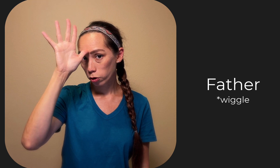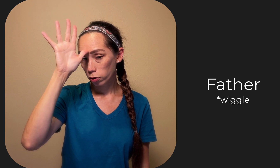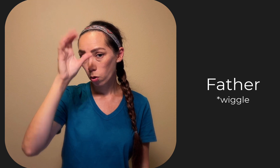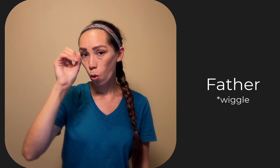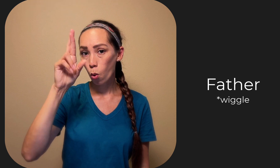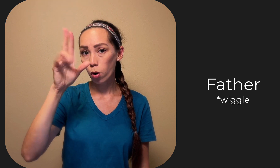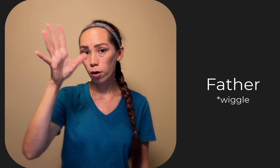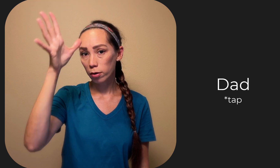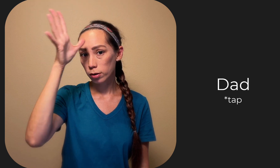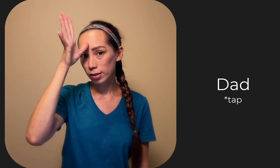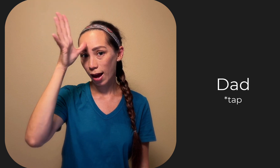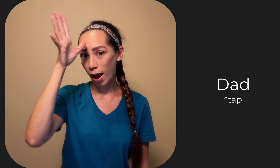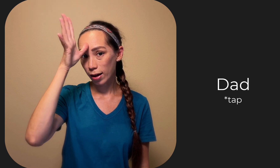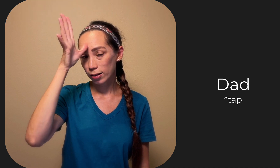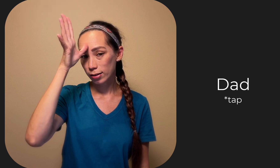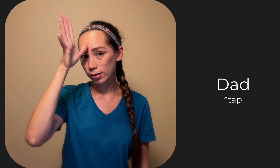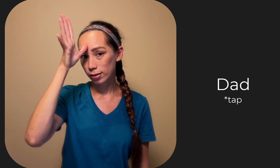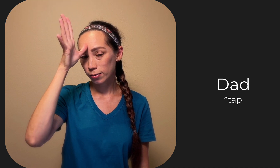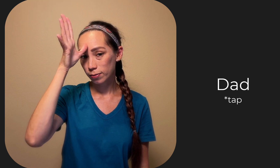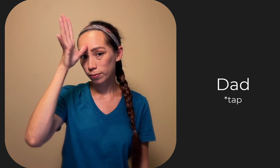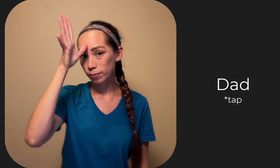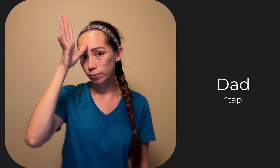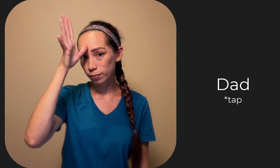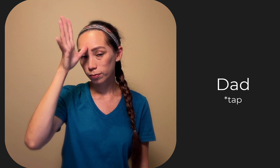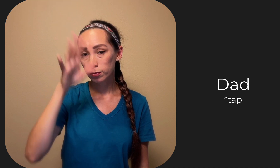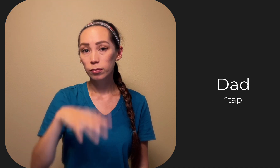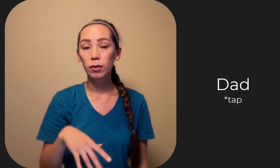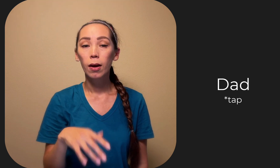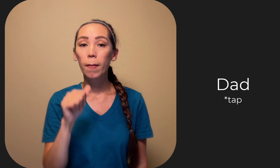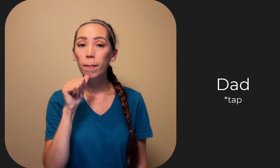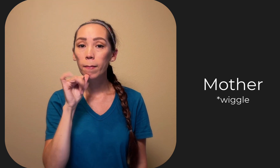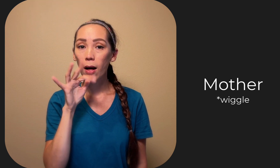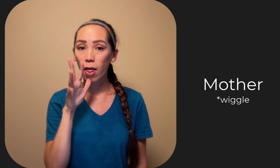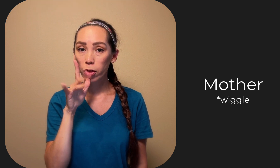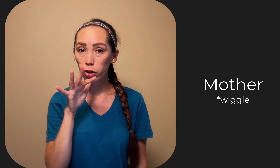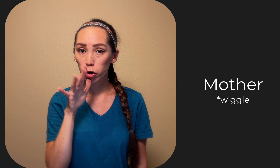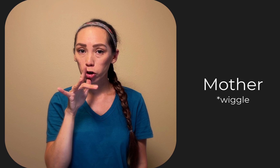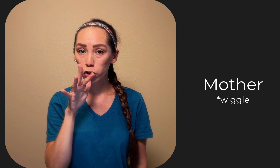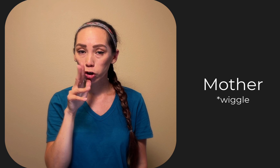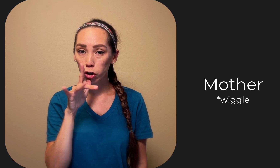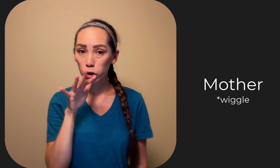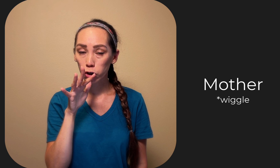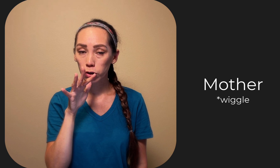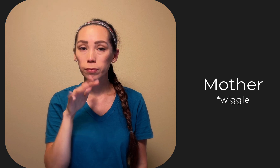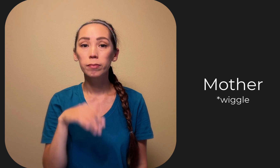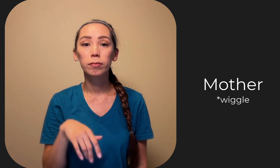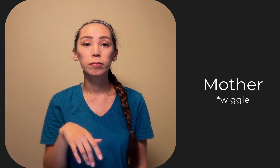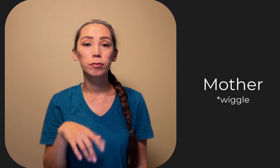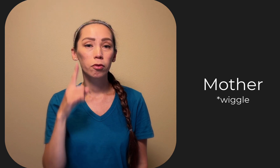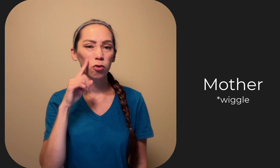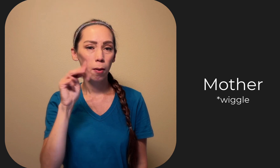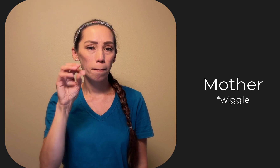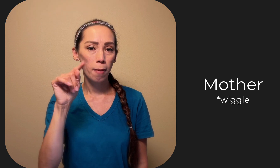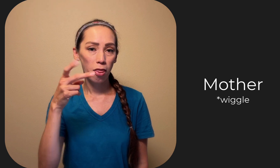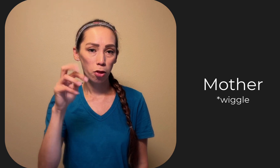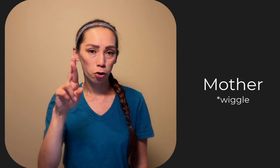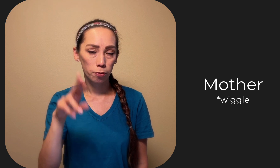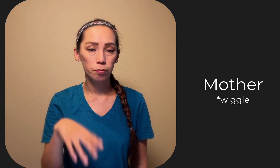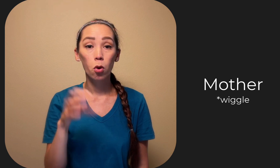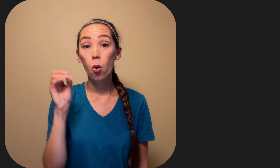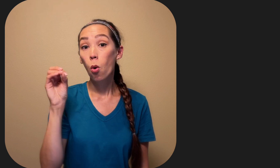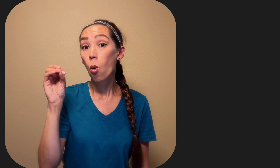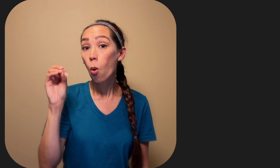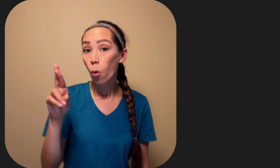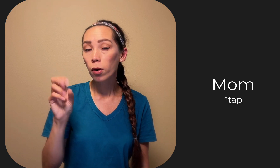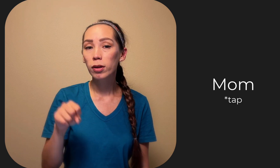it, or you can tap, means dad. And then there's mother, which is more formalized. So you can kind of like wiggle